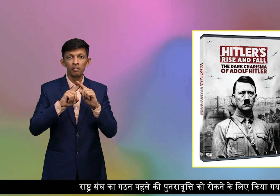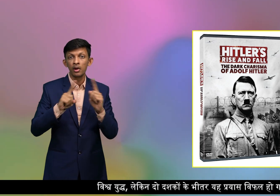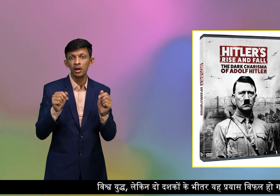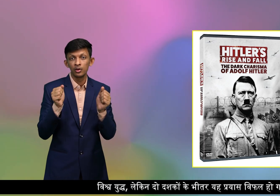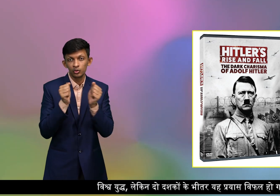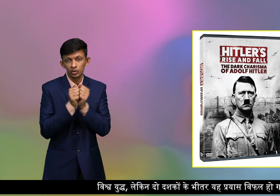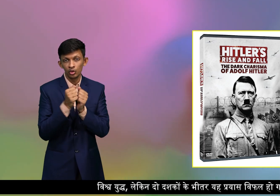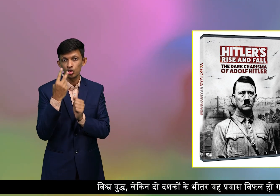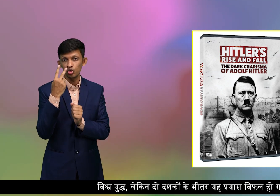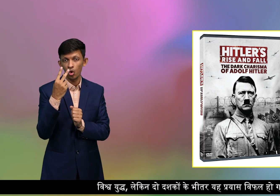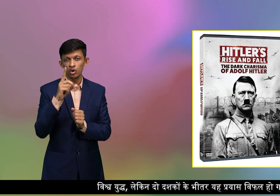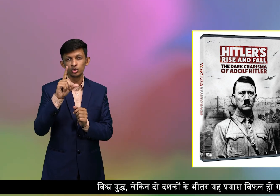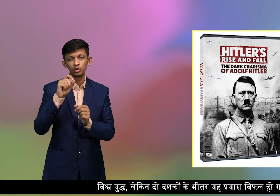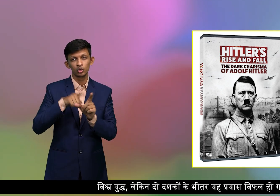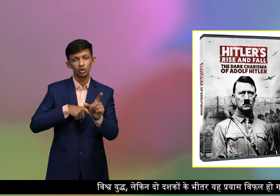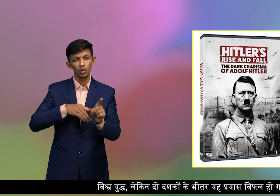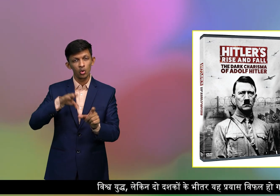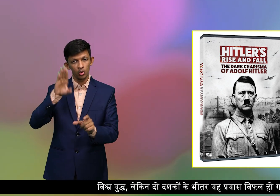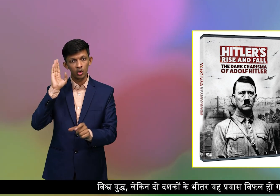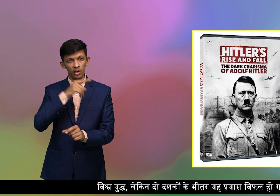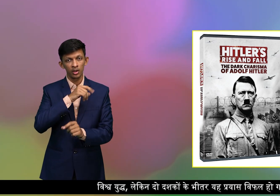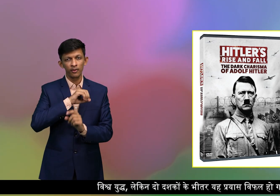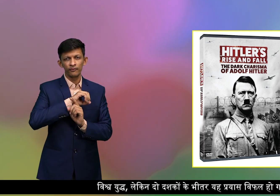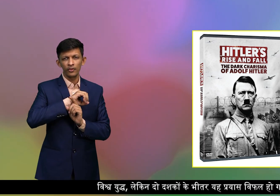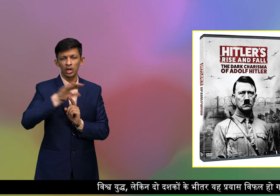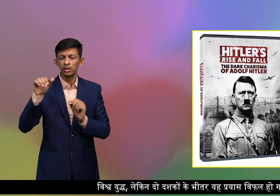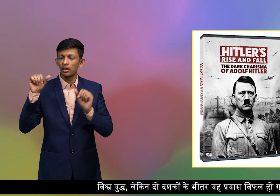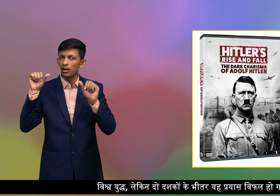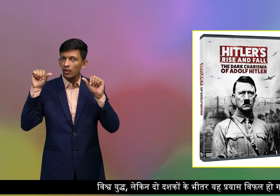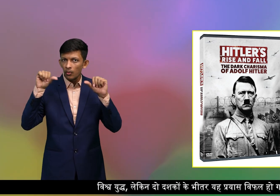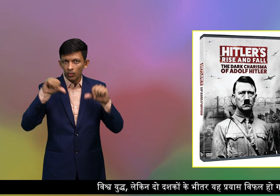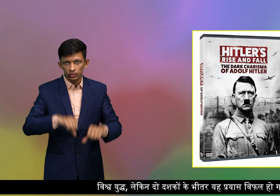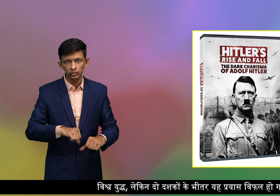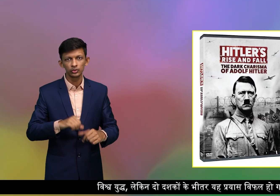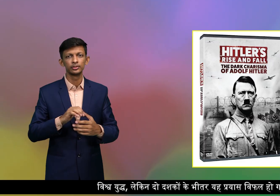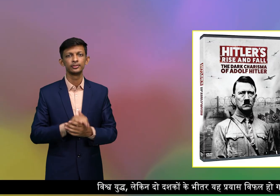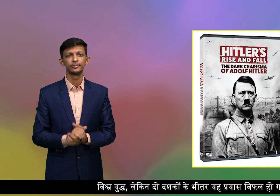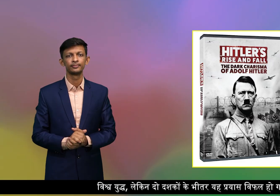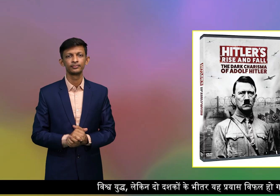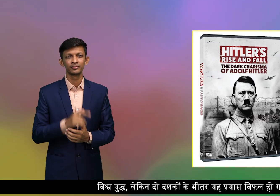but within 2 decades this effort failed.